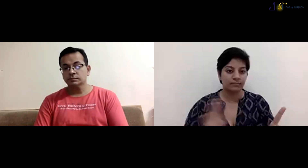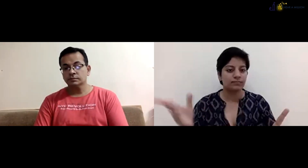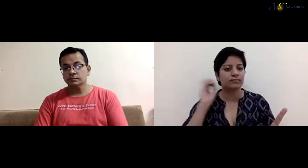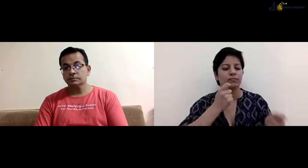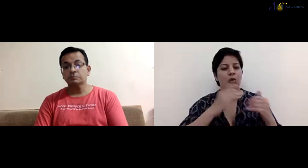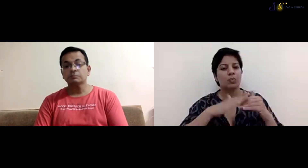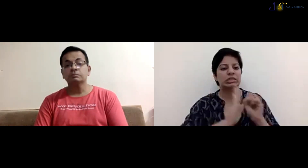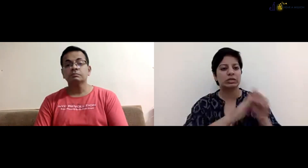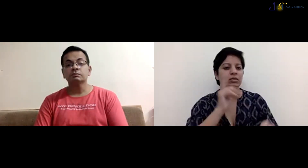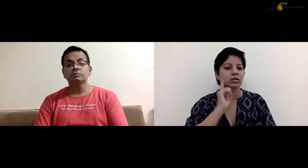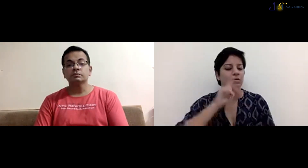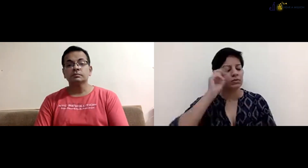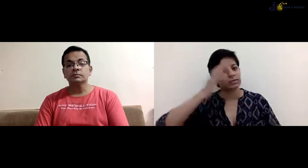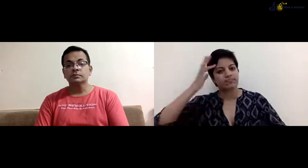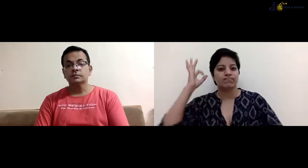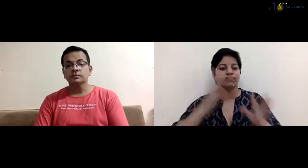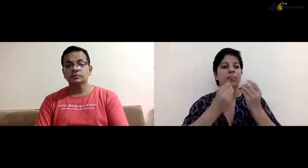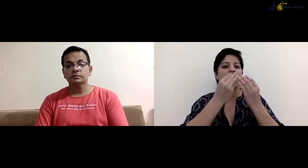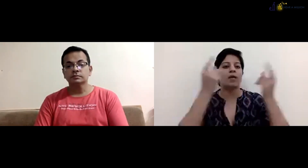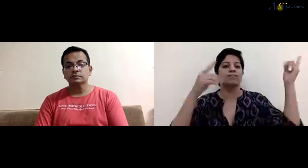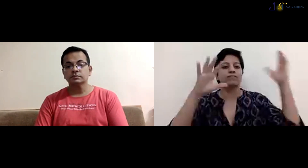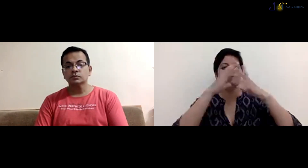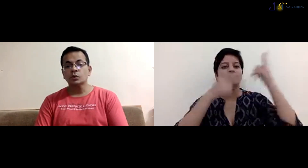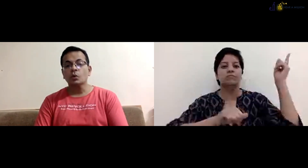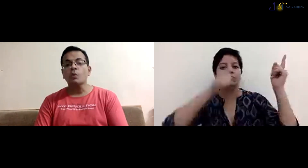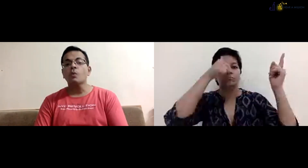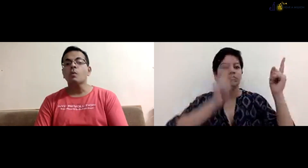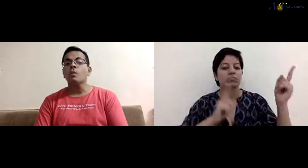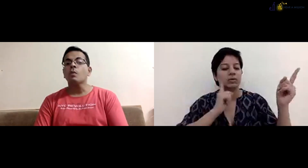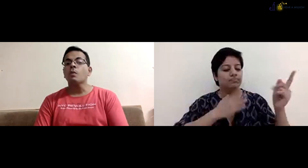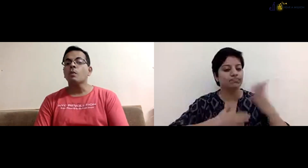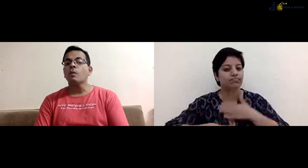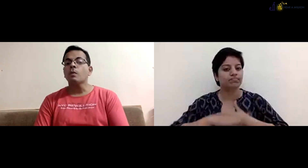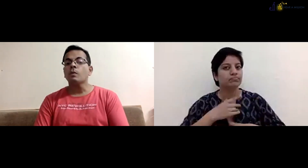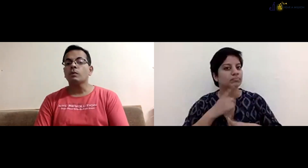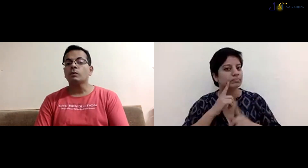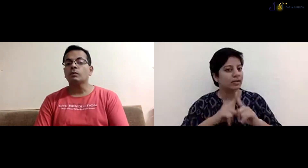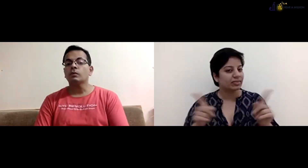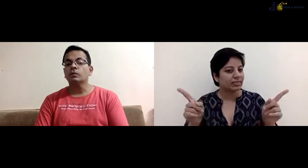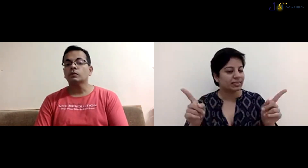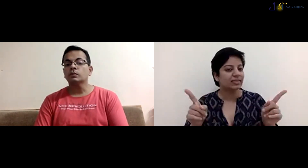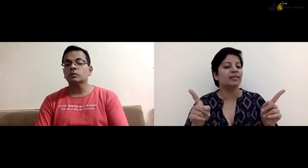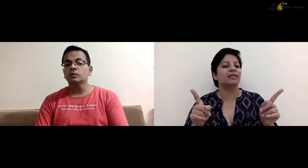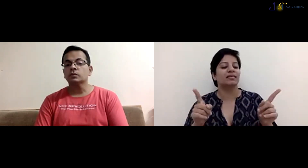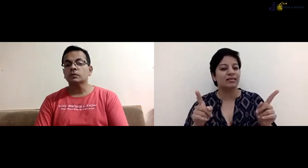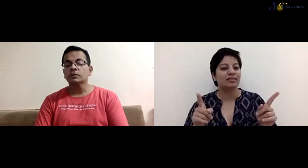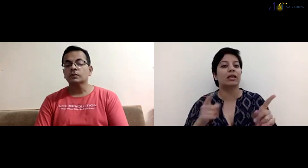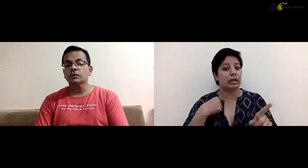syndrome who have the same disability. That would be better. So there are a lot of people, but here in India who